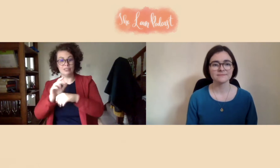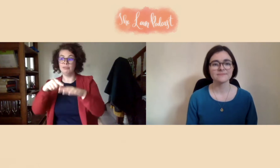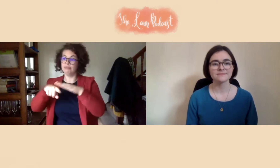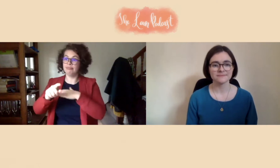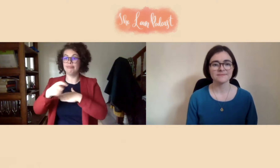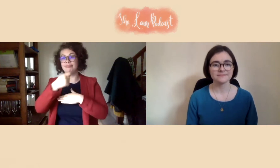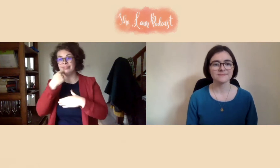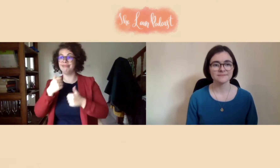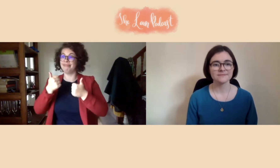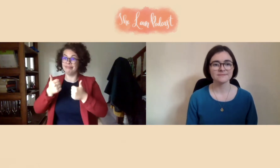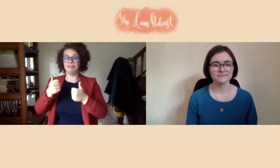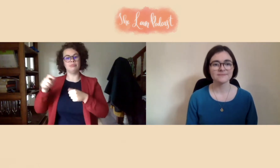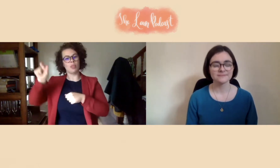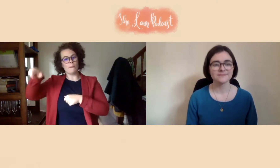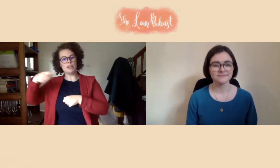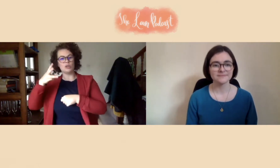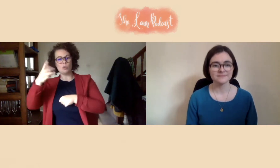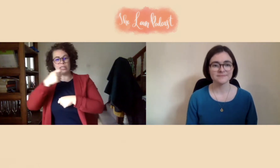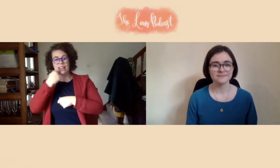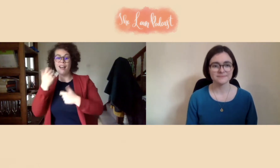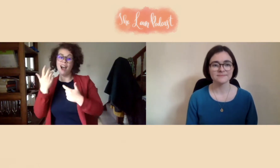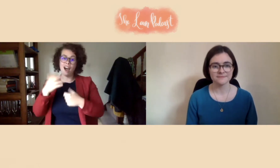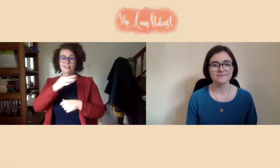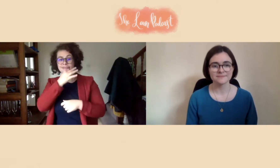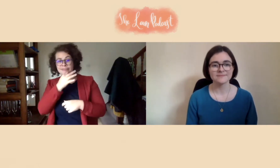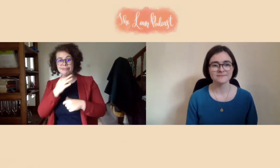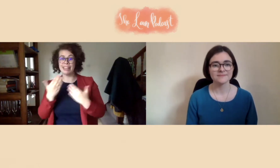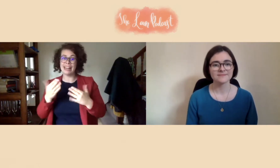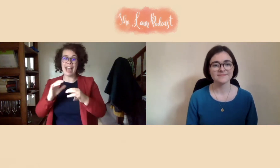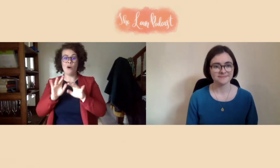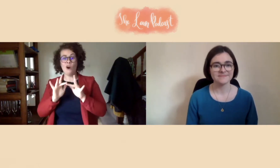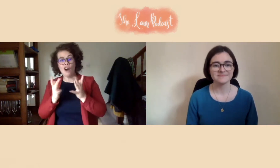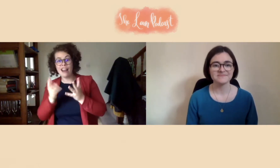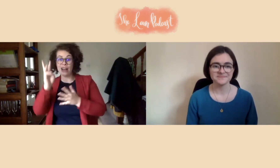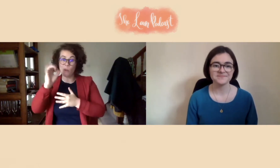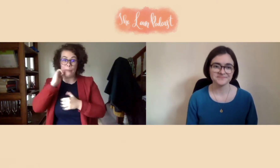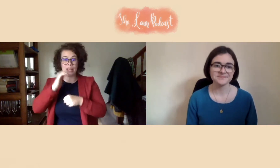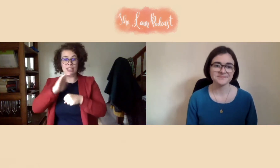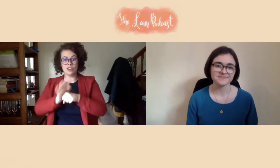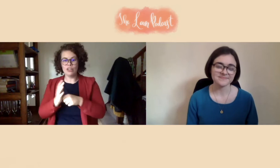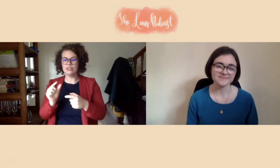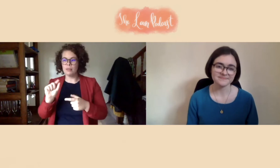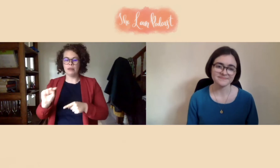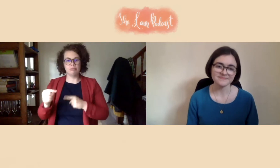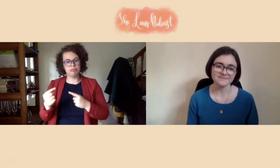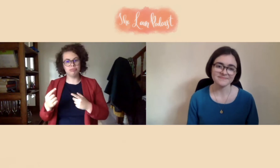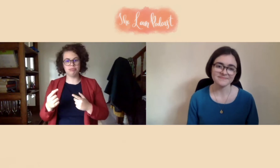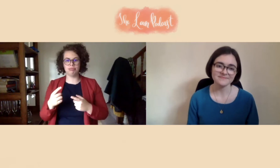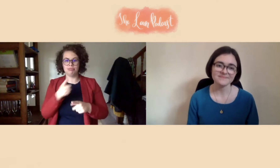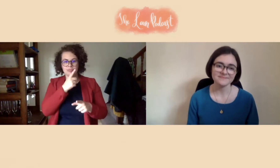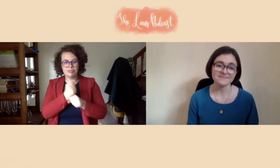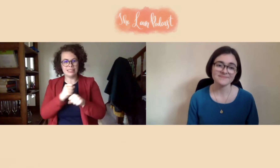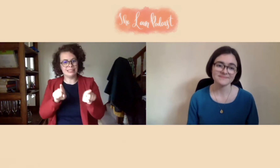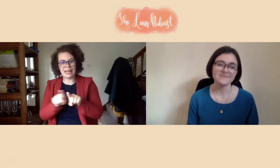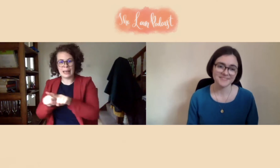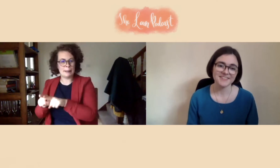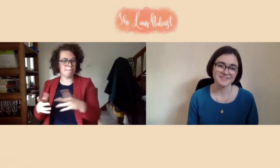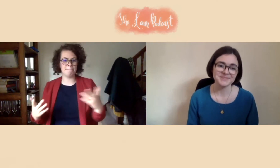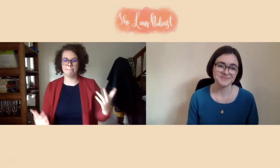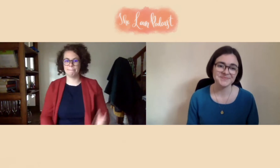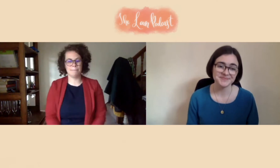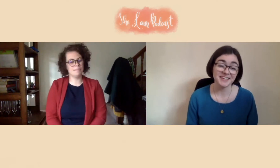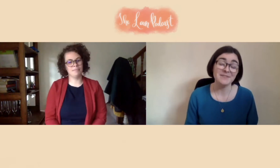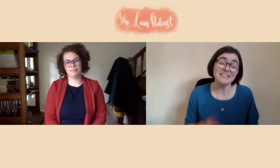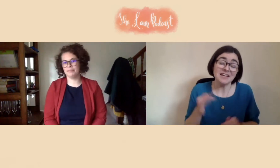like you can't switch off from it, which is quite challenging. Yeah, it's definitely one of the biggest stressors. I mean, that everyone